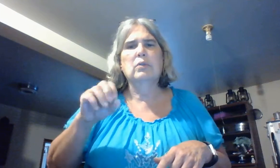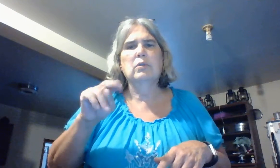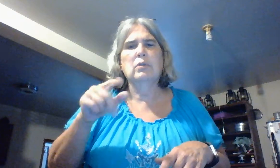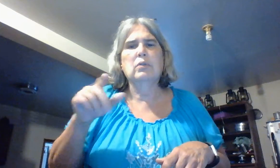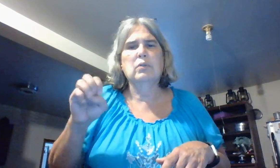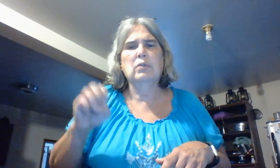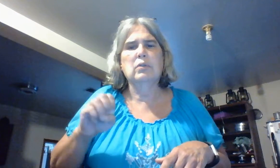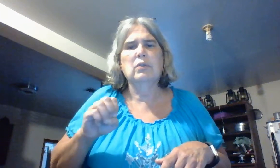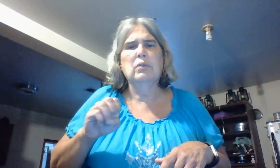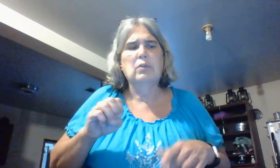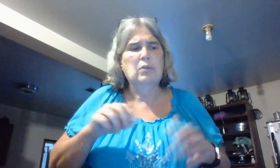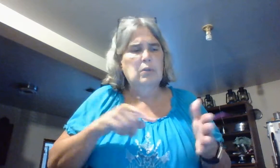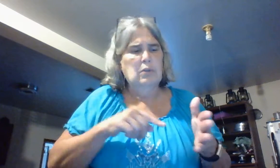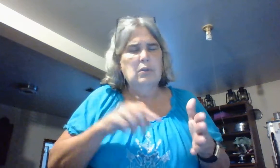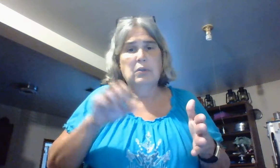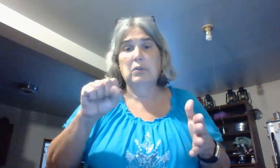Is this sponge saturated?